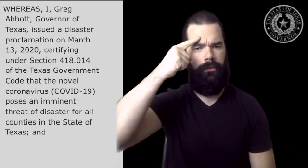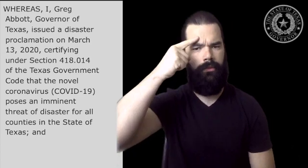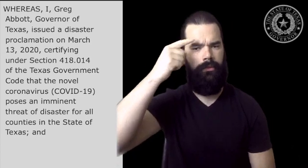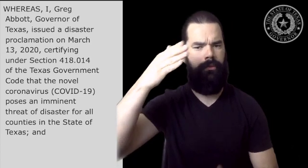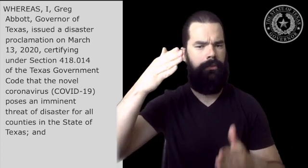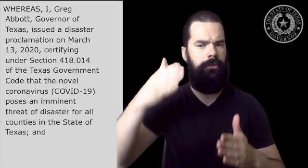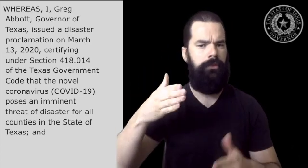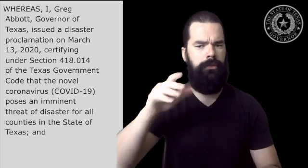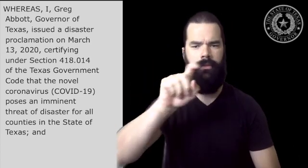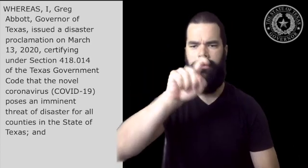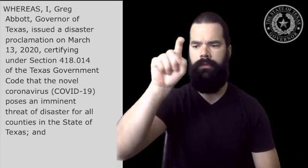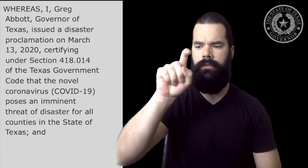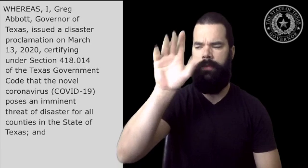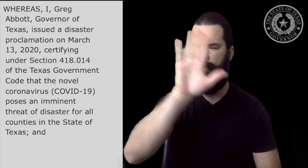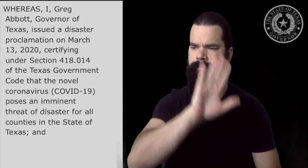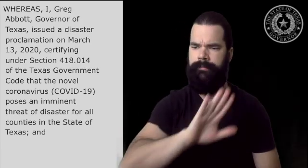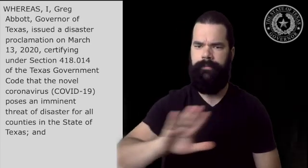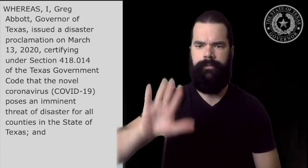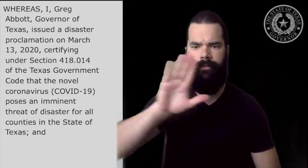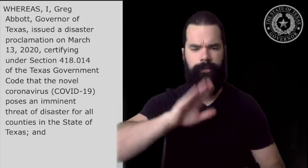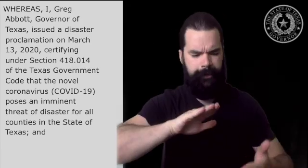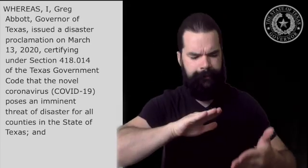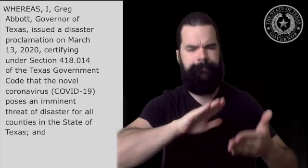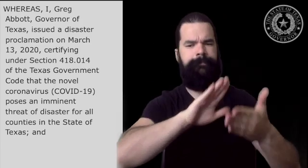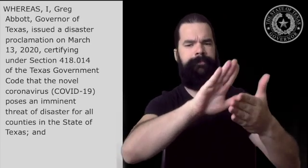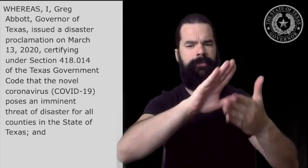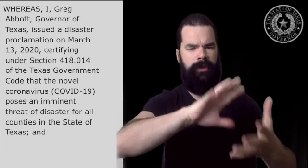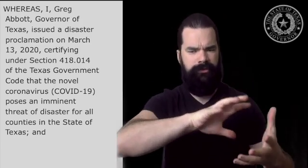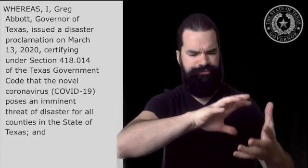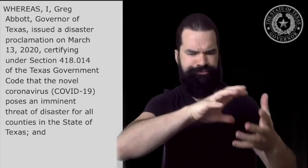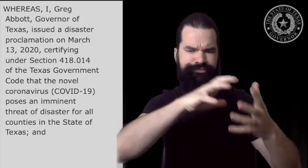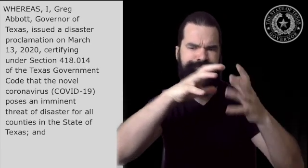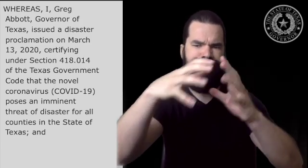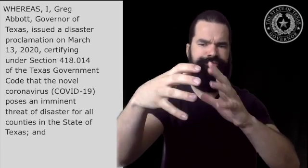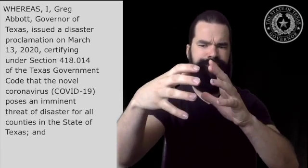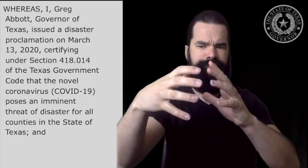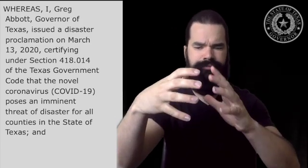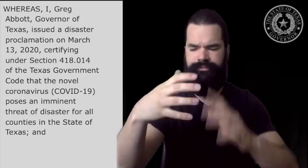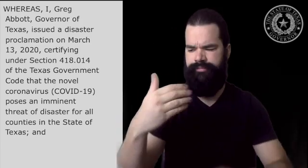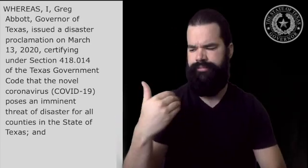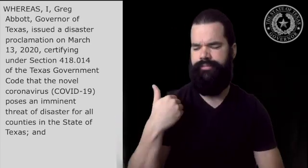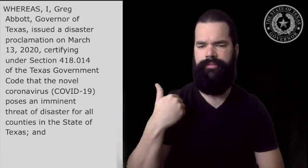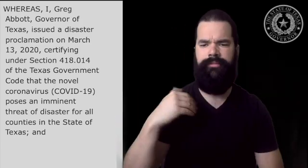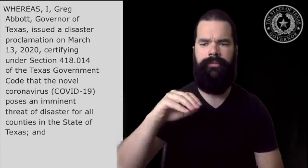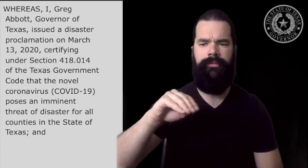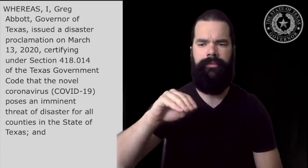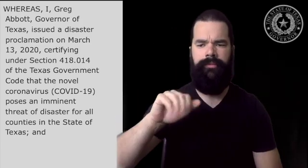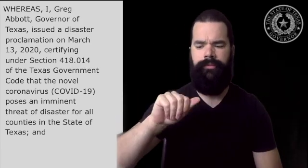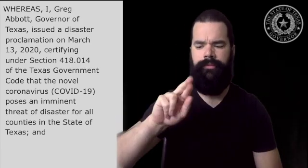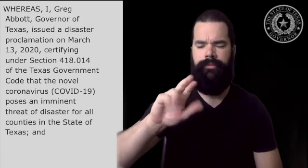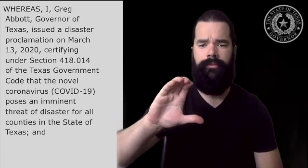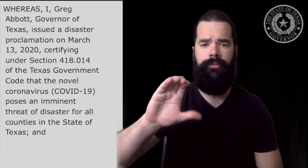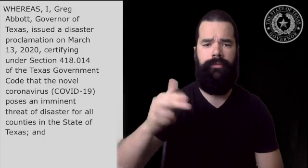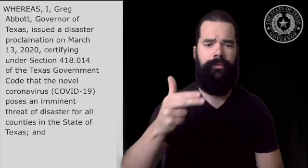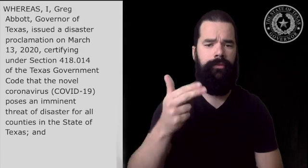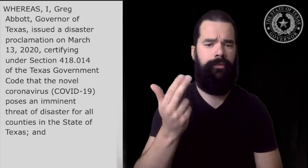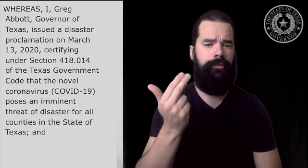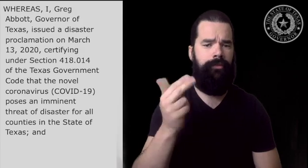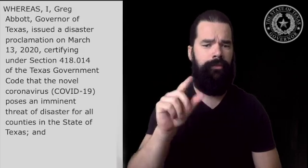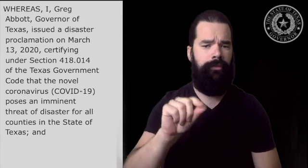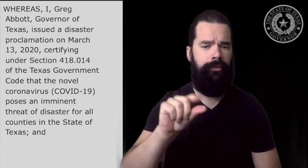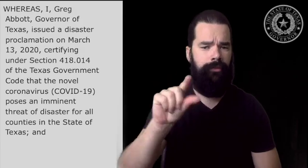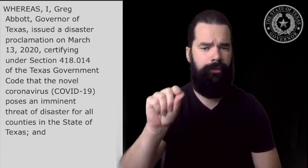Whereas I, Gregg Abbott, Governor of Texas, issued a disaster proclamation on March